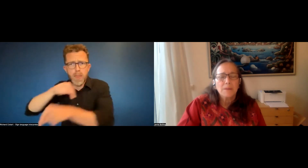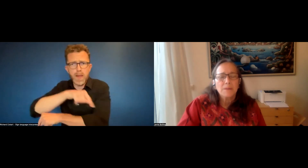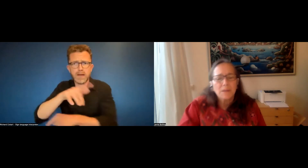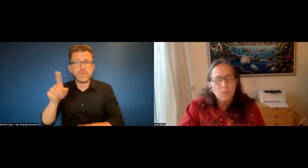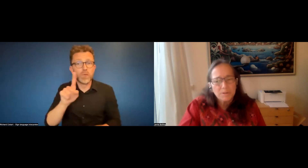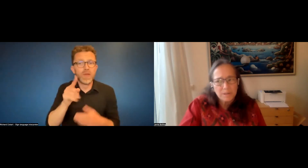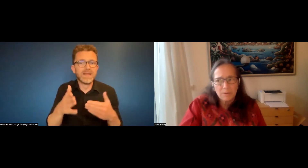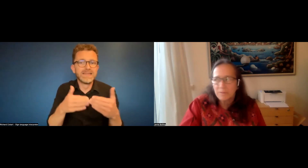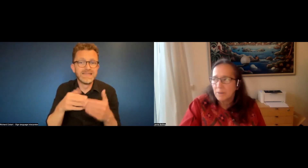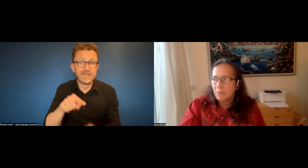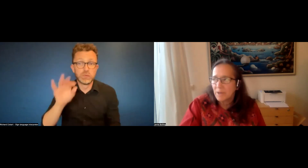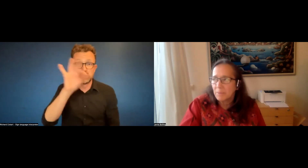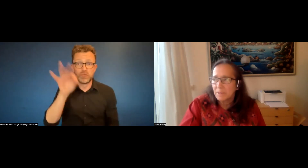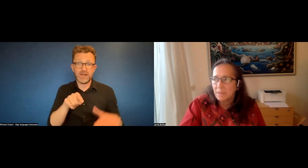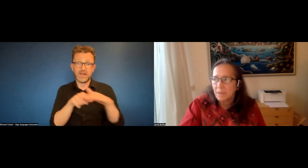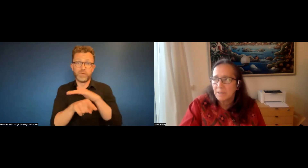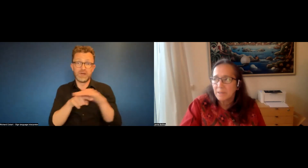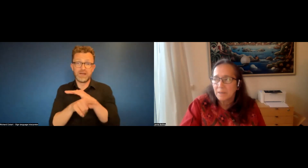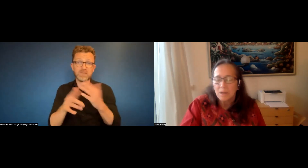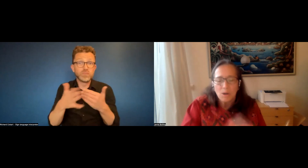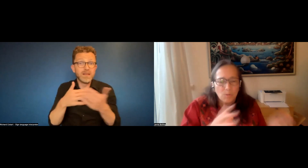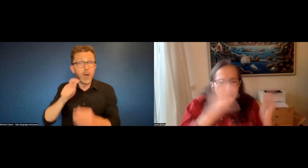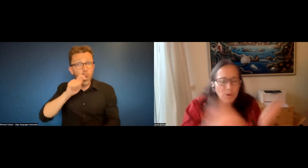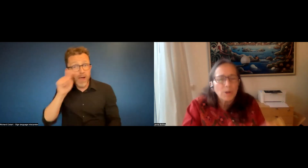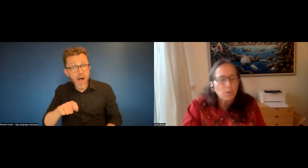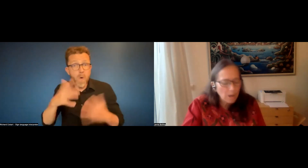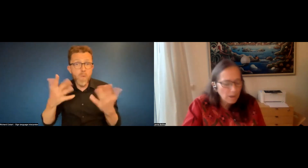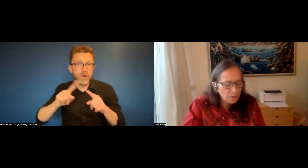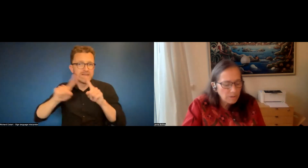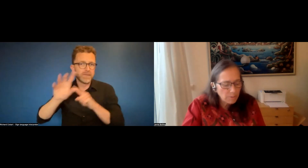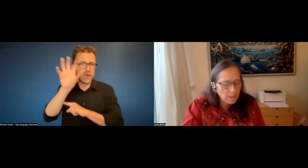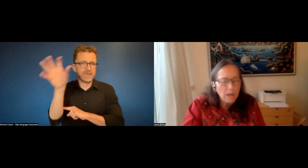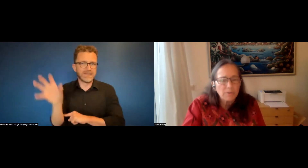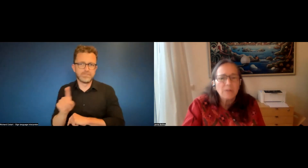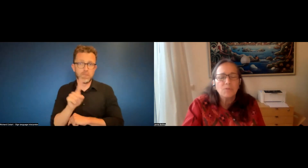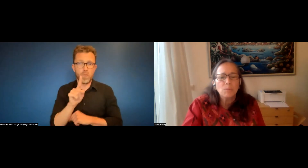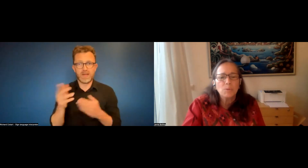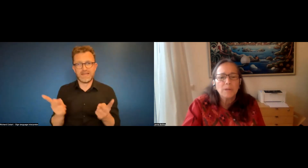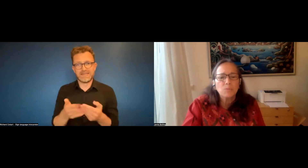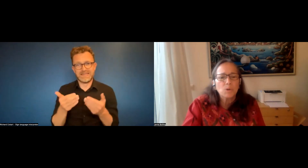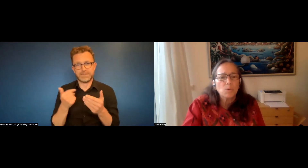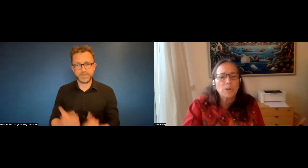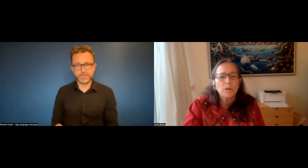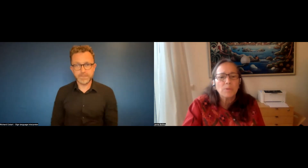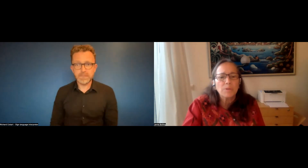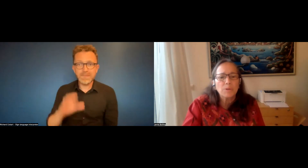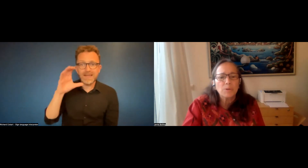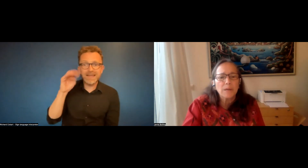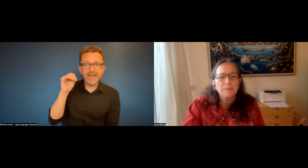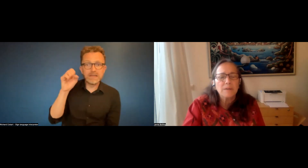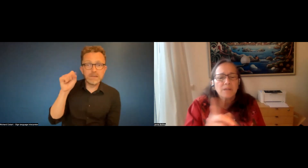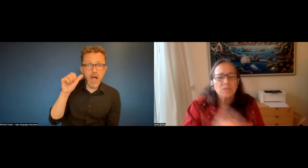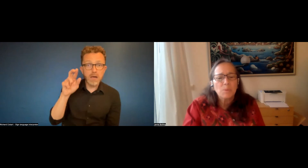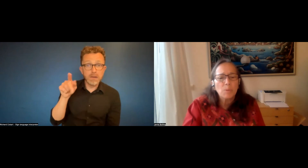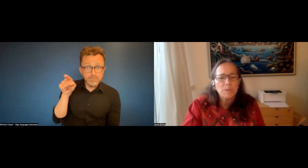The other thing we're seeing, we've come into contact. We're in a, how do you say, we have an informal network working with the